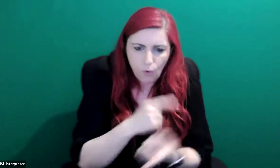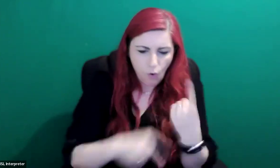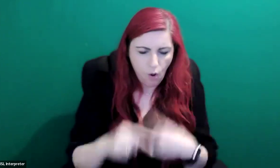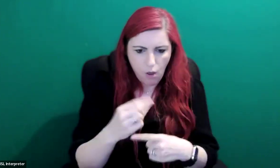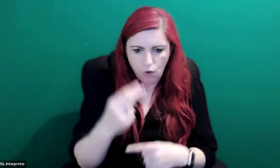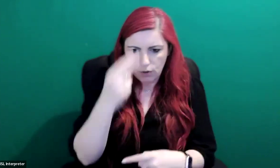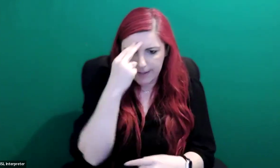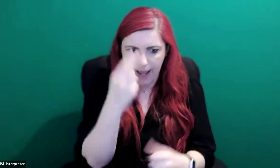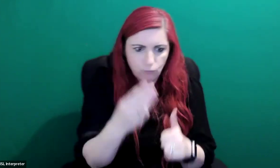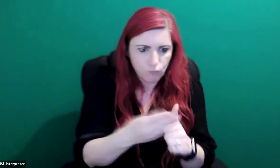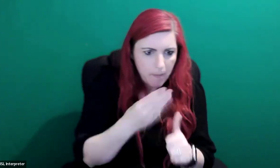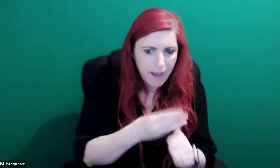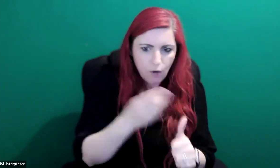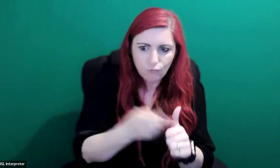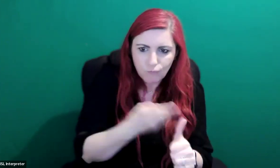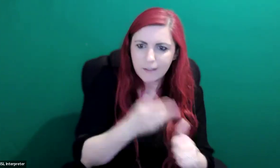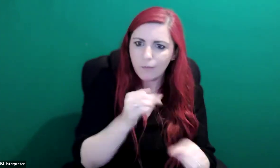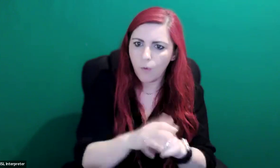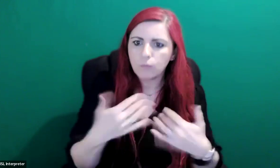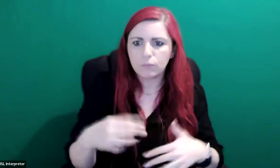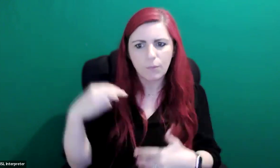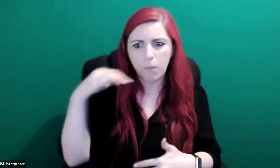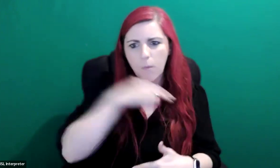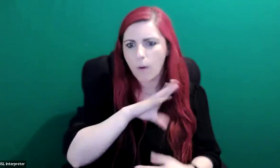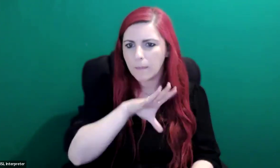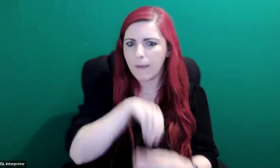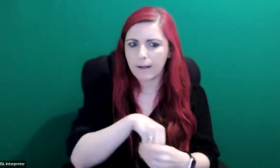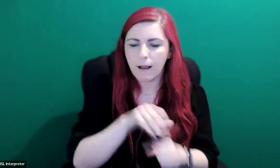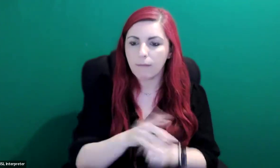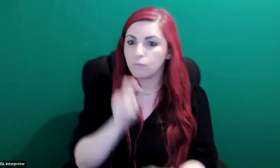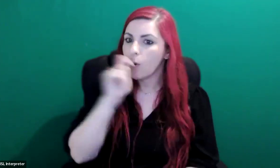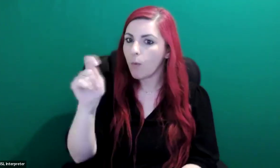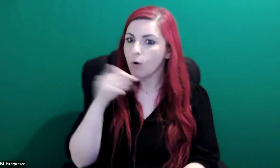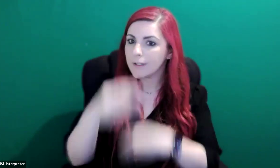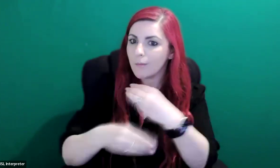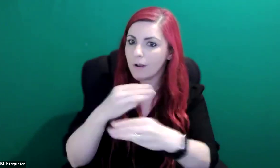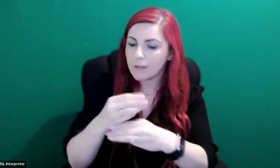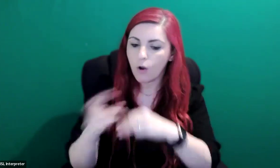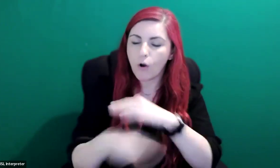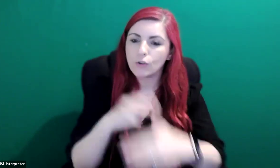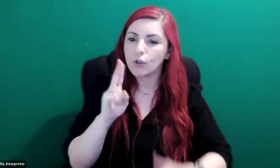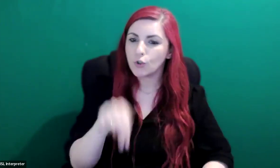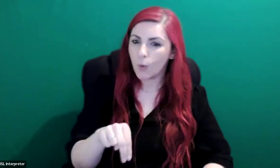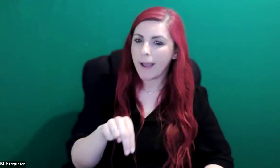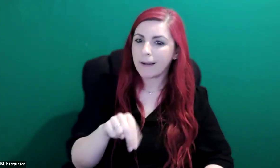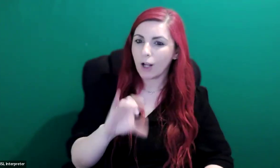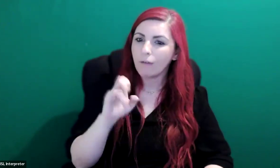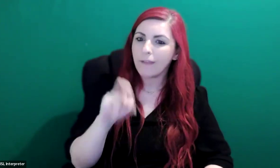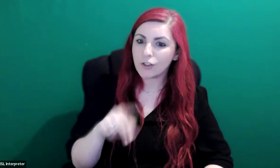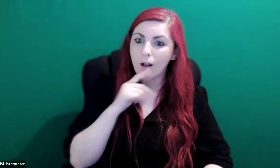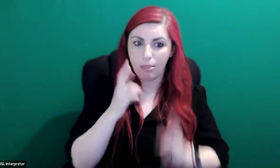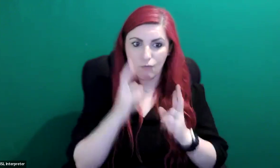and prepare for a very important part of the reporting process under the UN Convention on the Rights of Persons